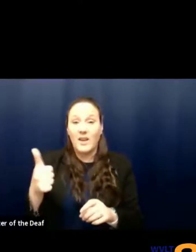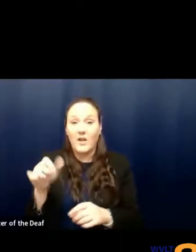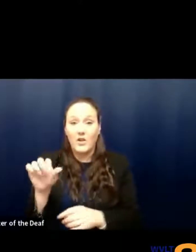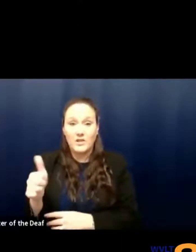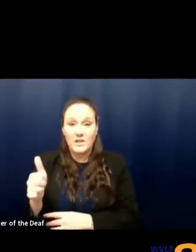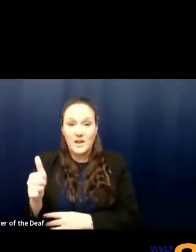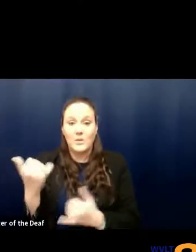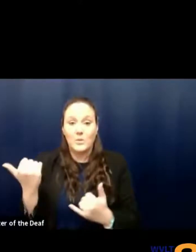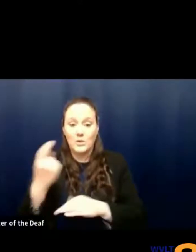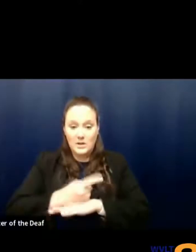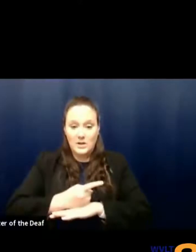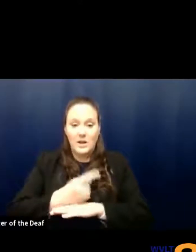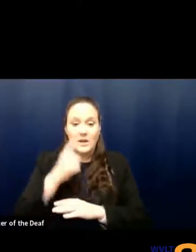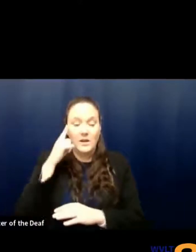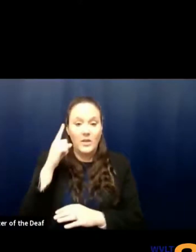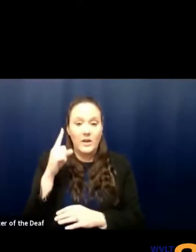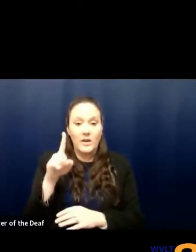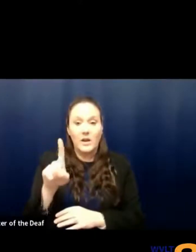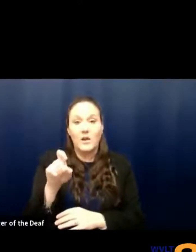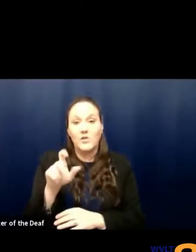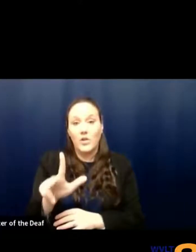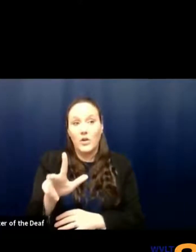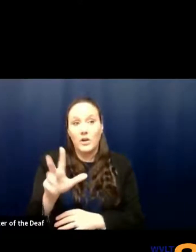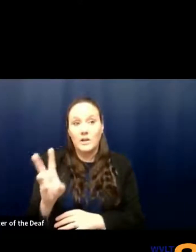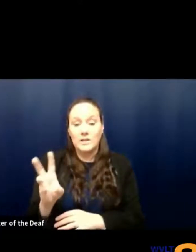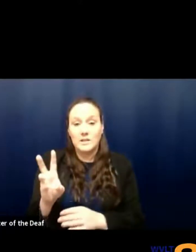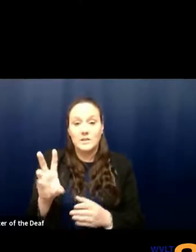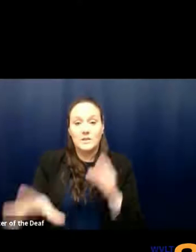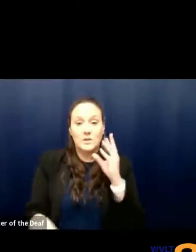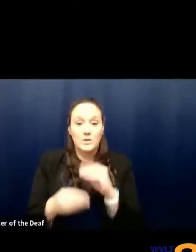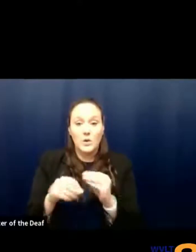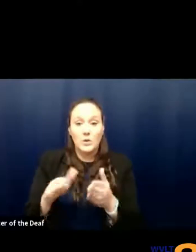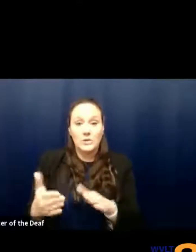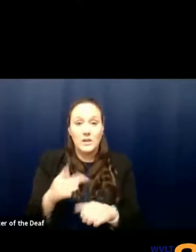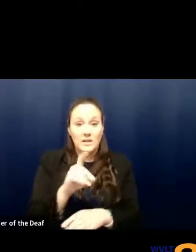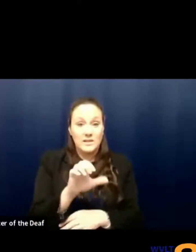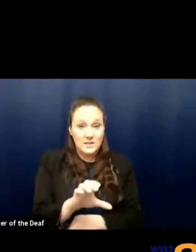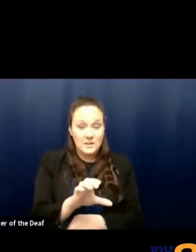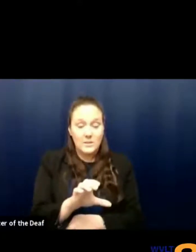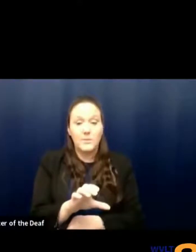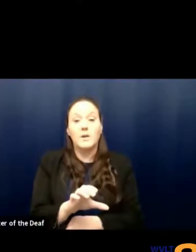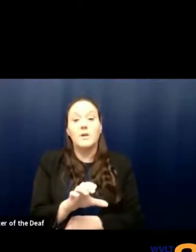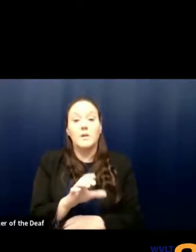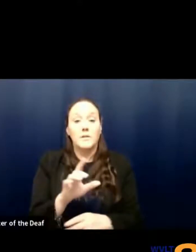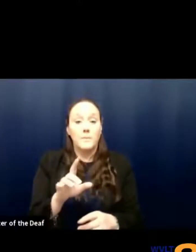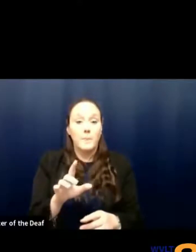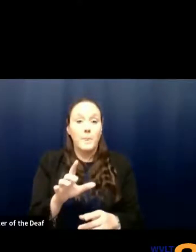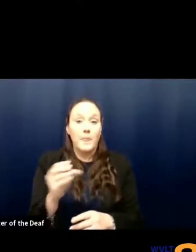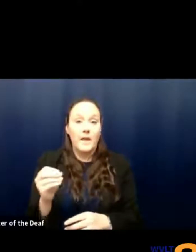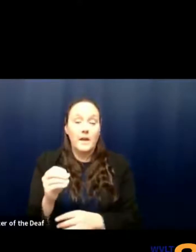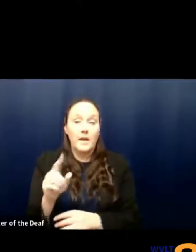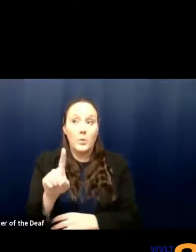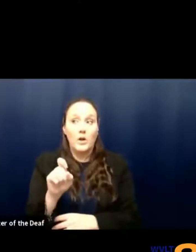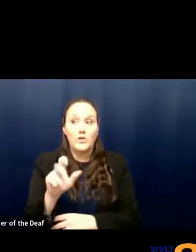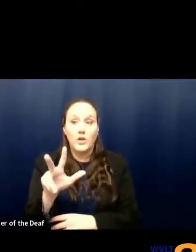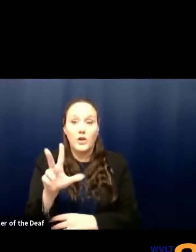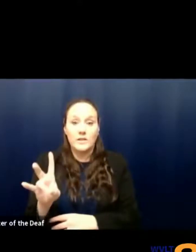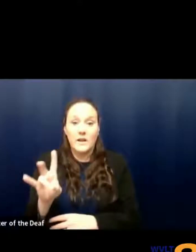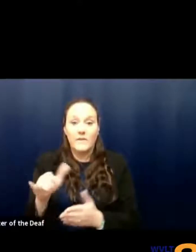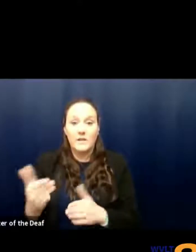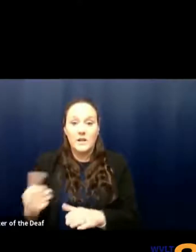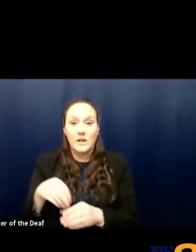I believe, at 136 total deaths so far for December of what's been reported to us, and 137 deaths in